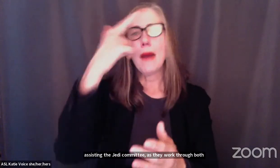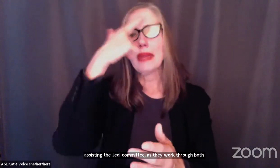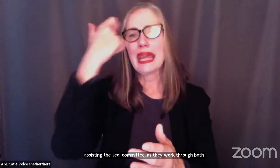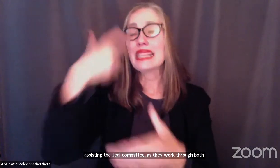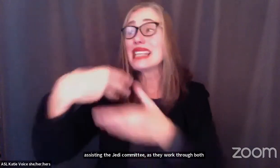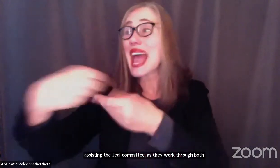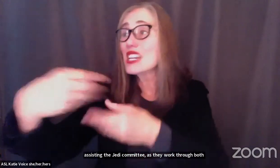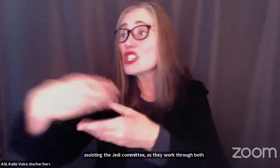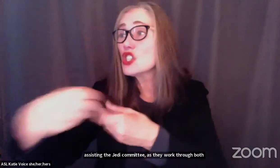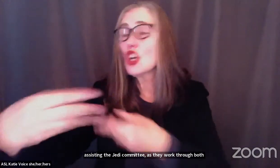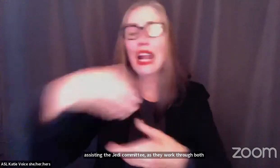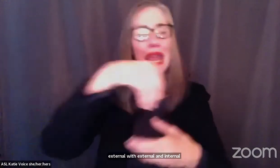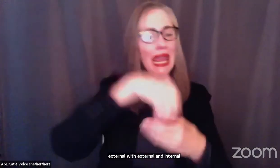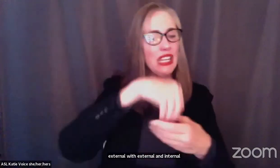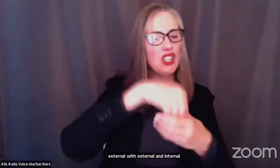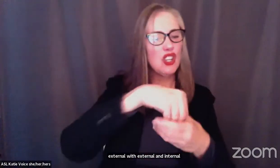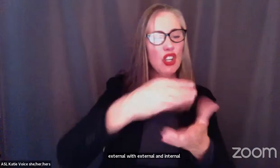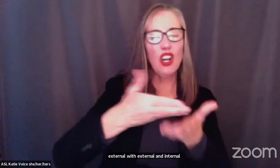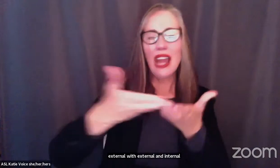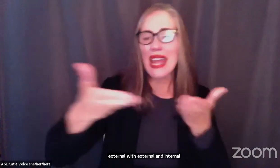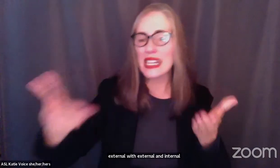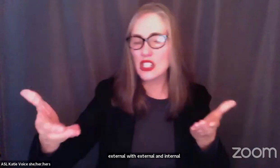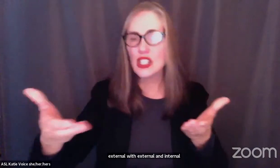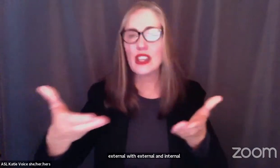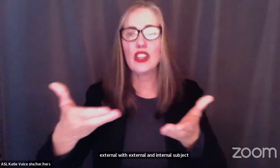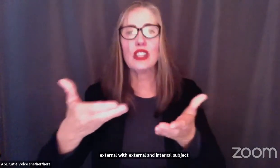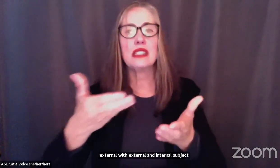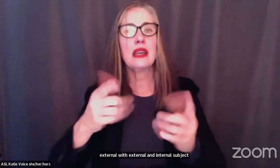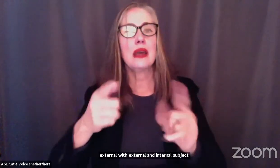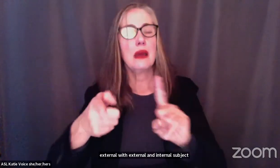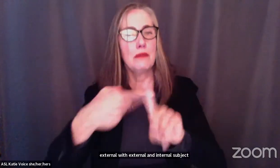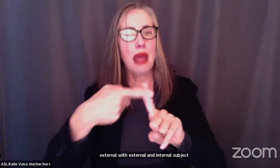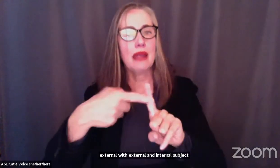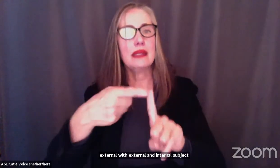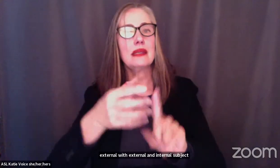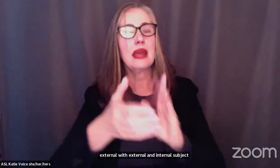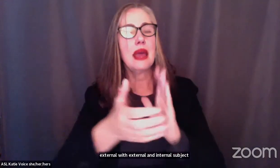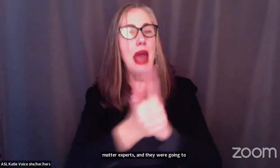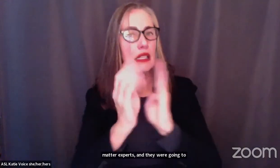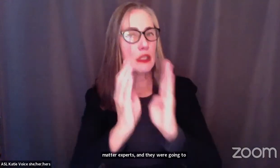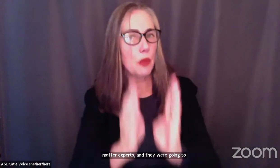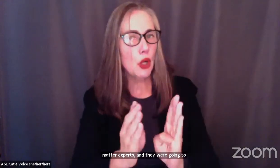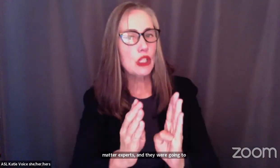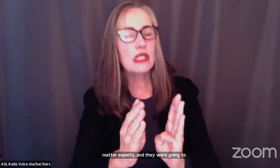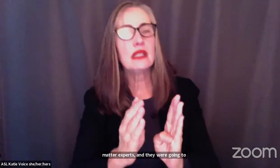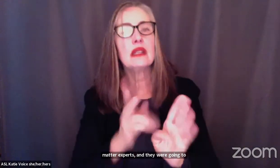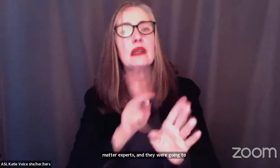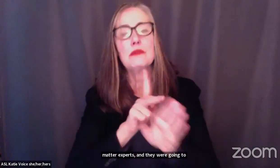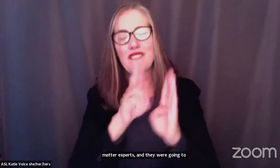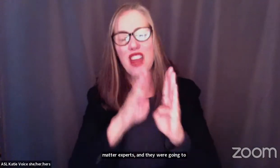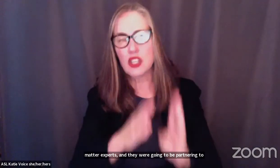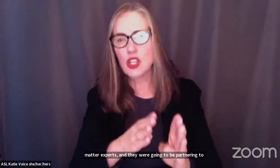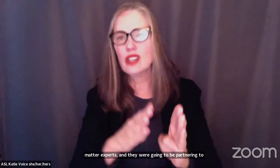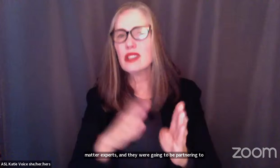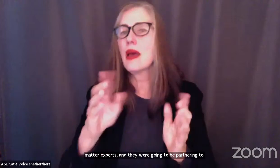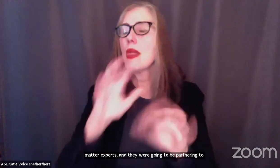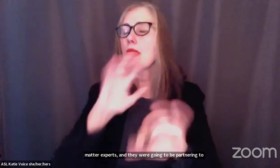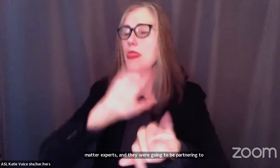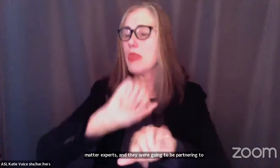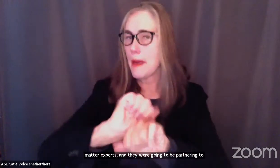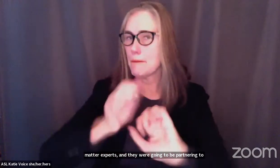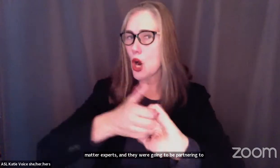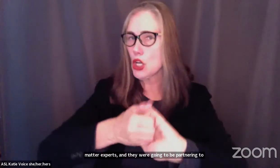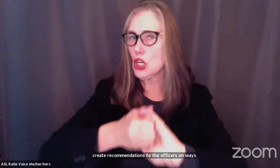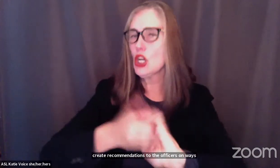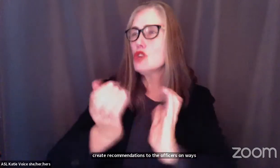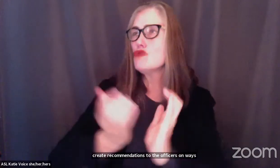and internal subject matter experts. And they are going to be partnering to create recommendations to the officers on